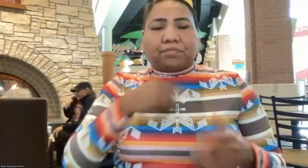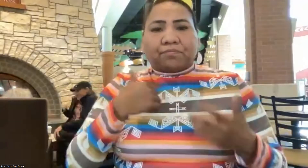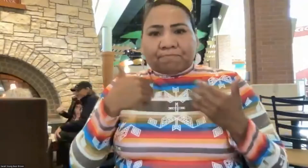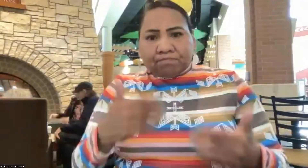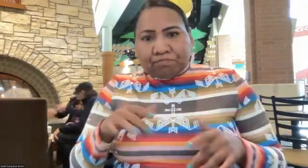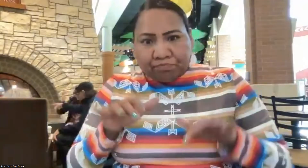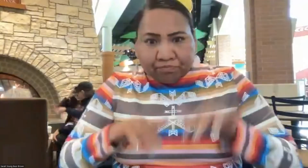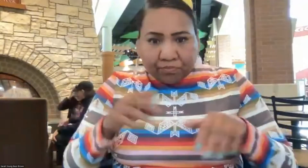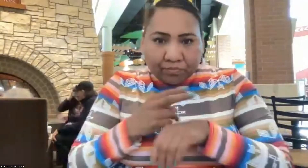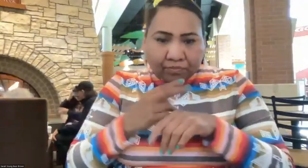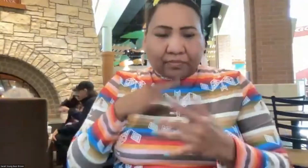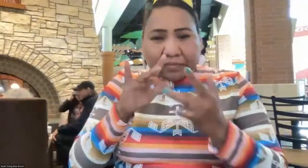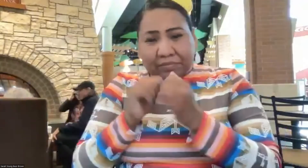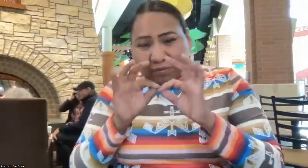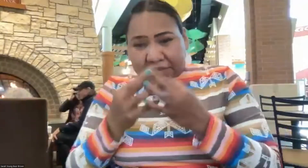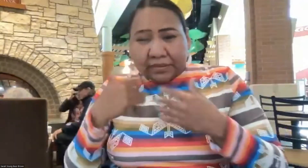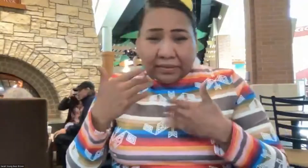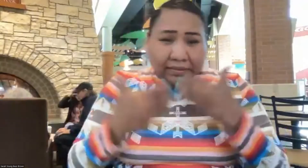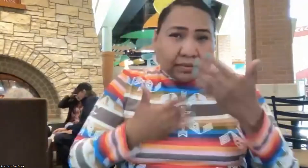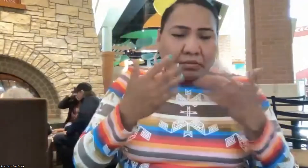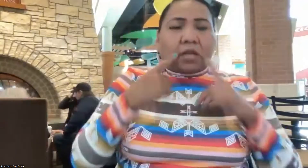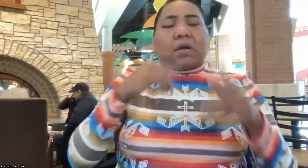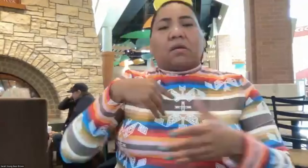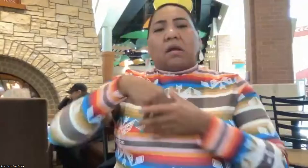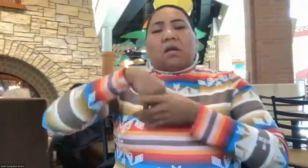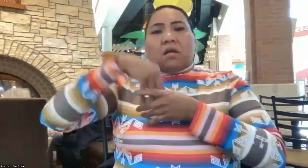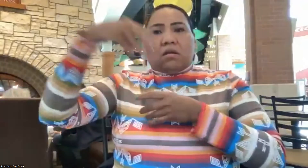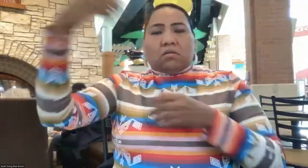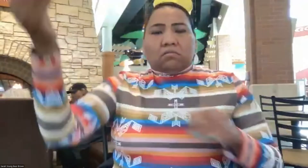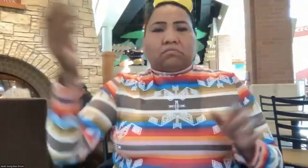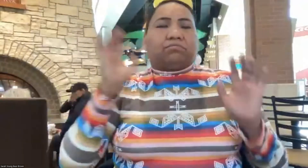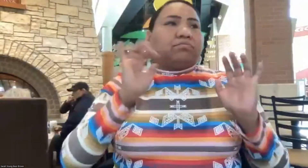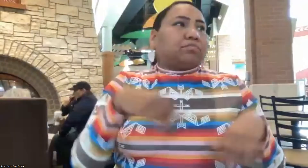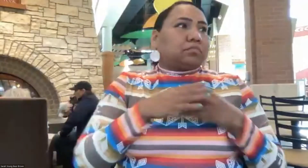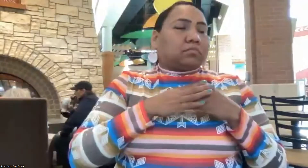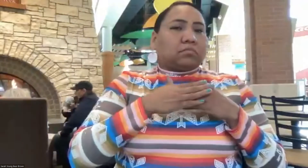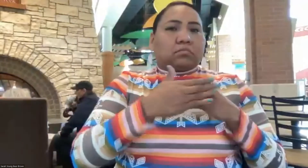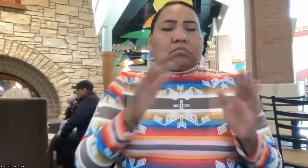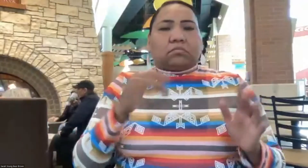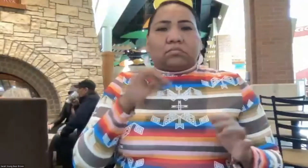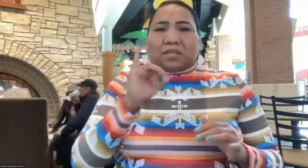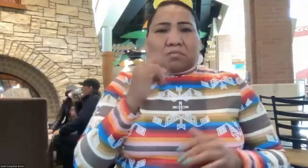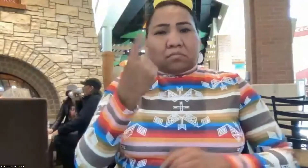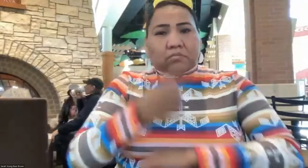They tried to give me a TTY, and I tried to communicate with my family that way. And when I was finally